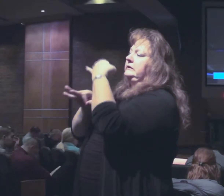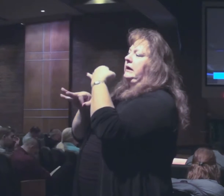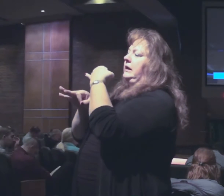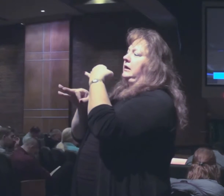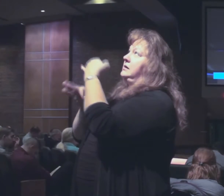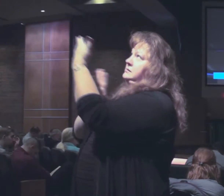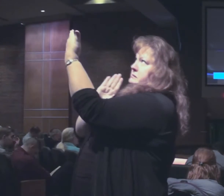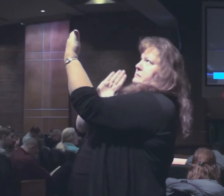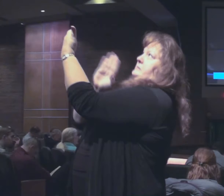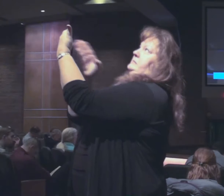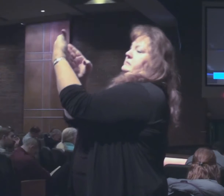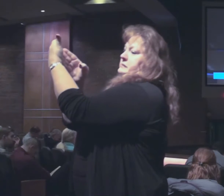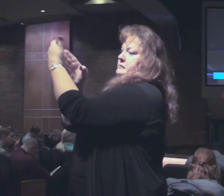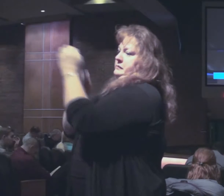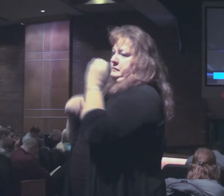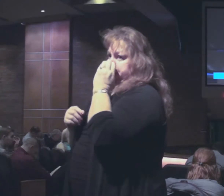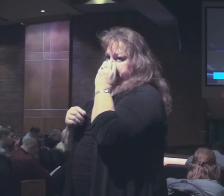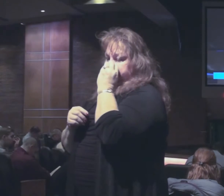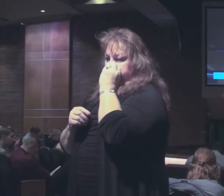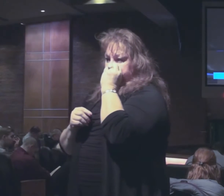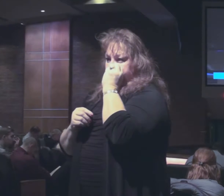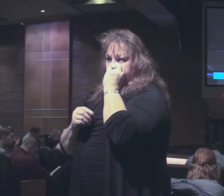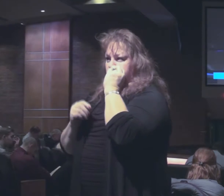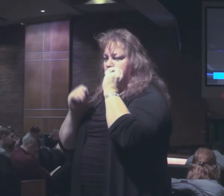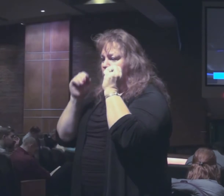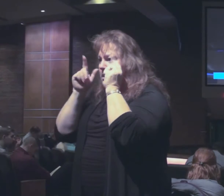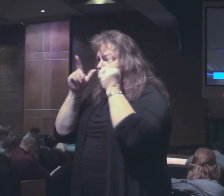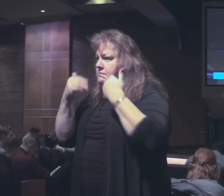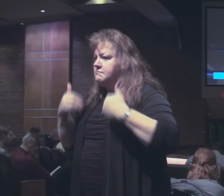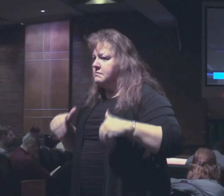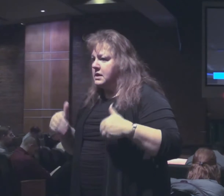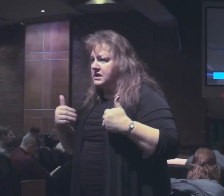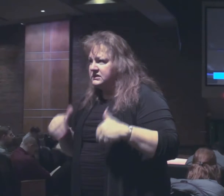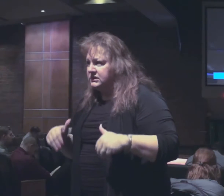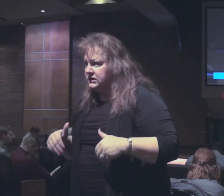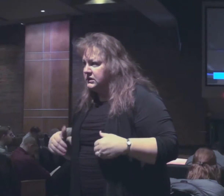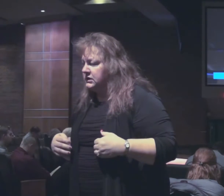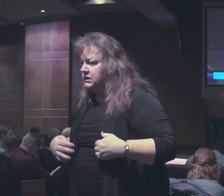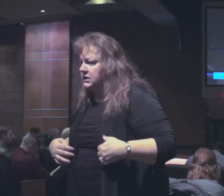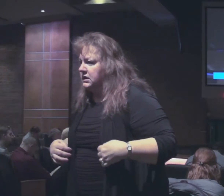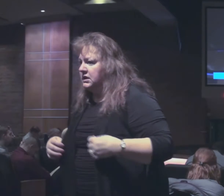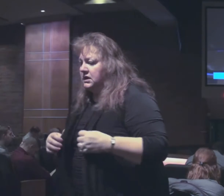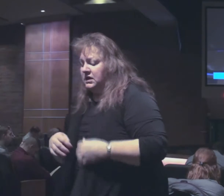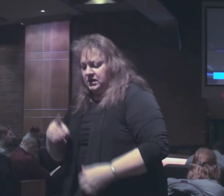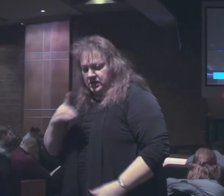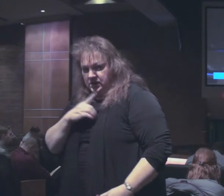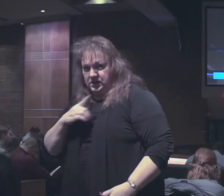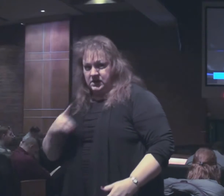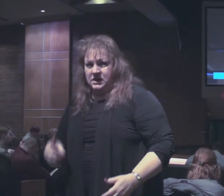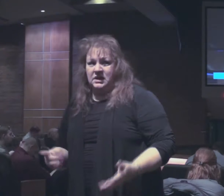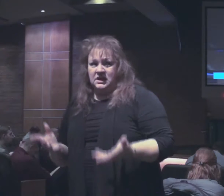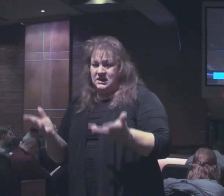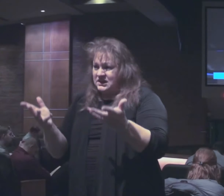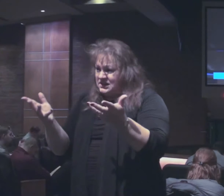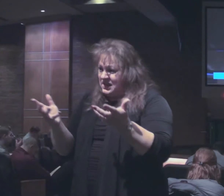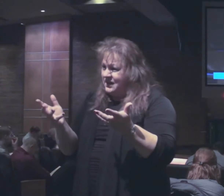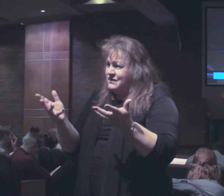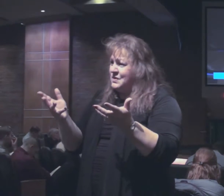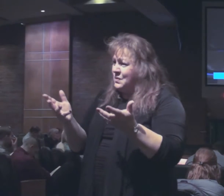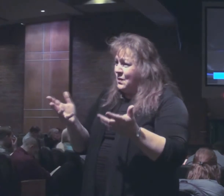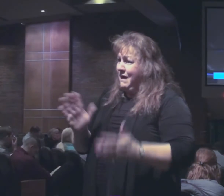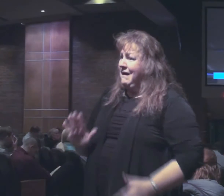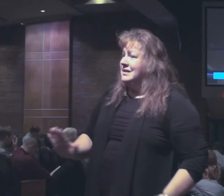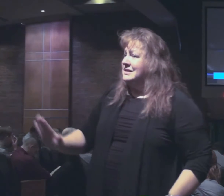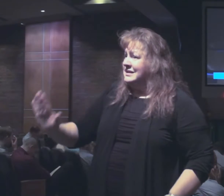the enemy of God. Isn't it amazing? And David desires